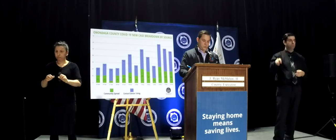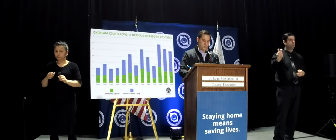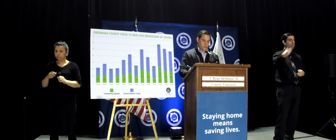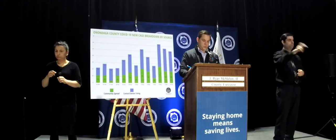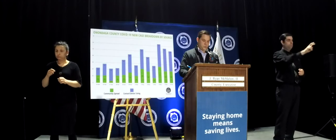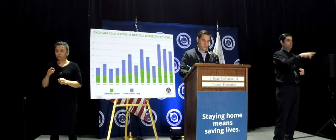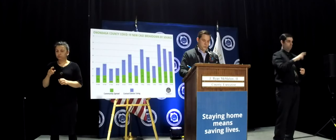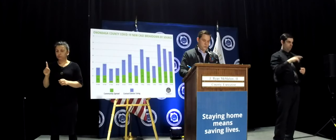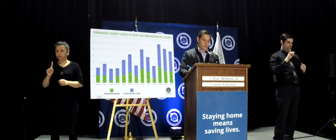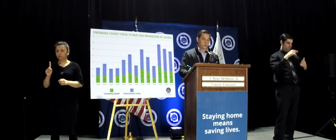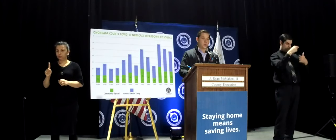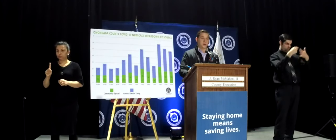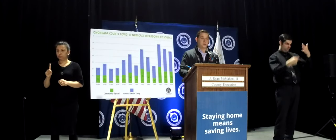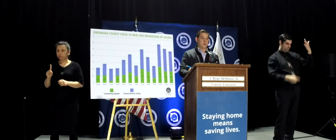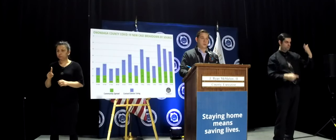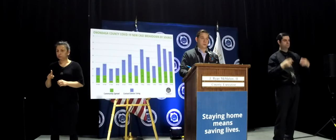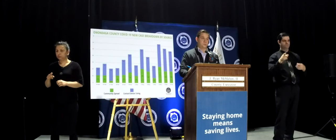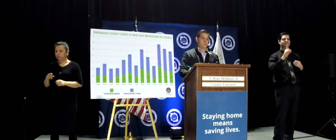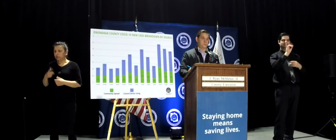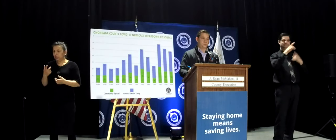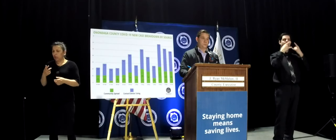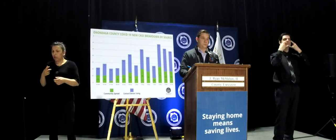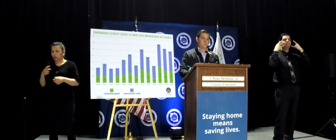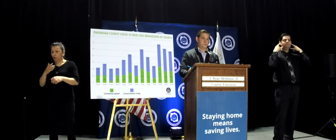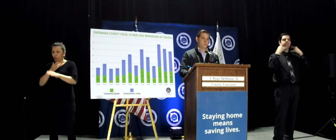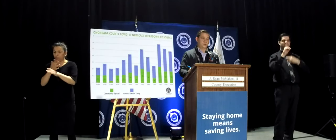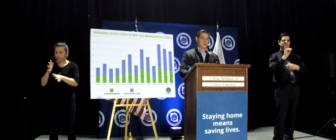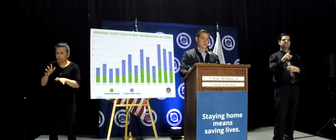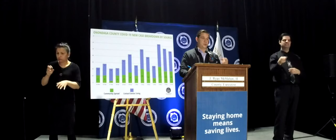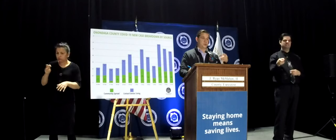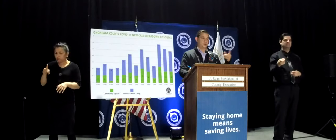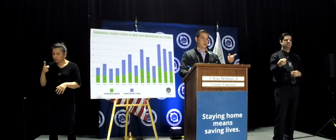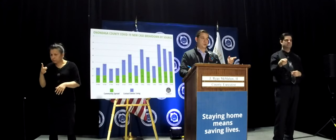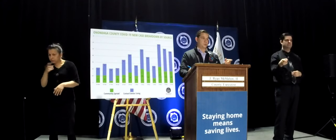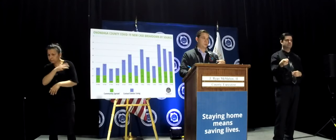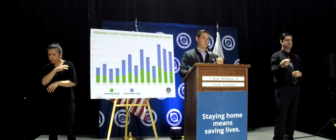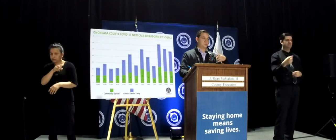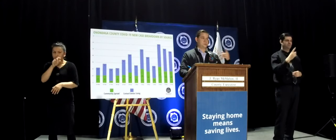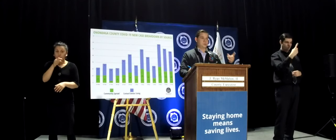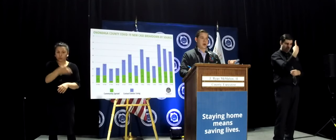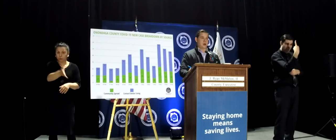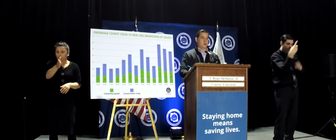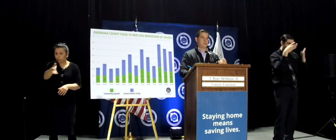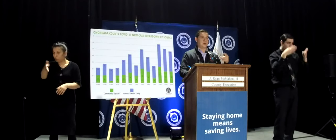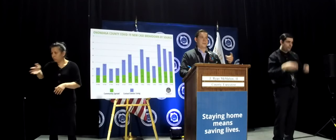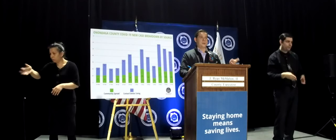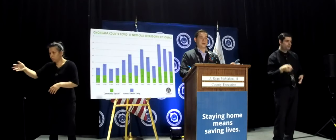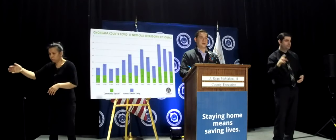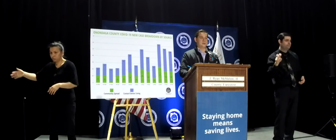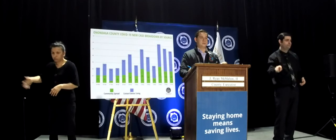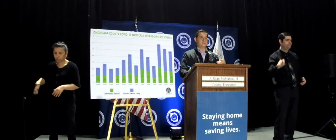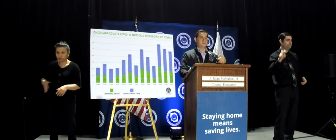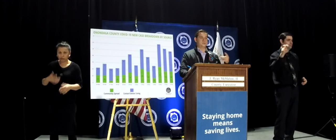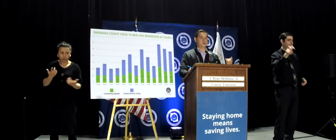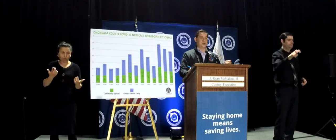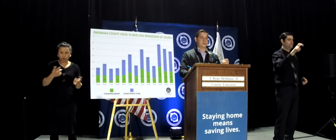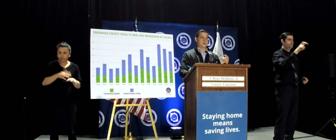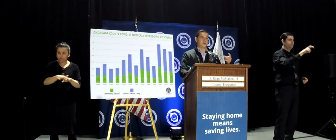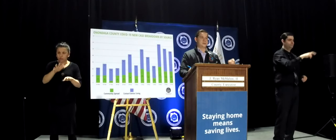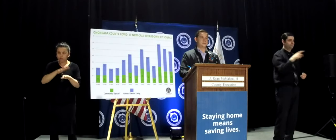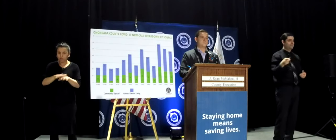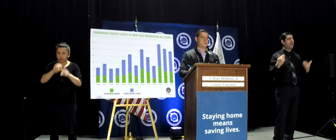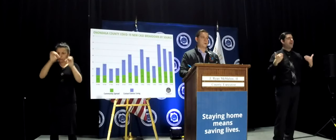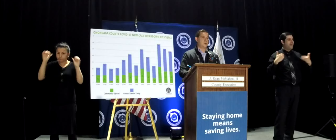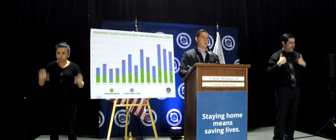So this was one individual. And this just shows you how complicated